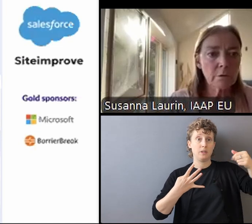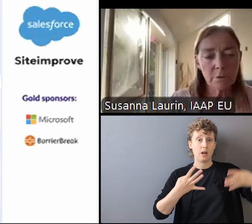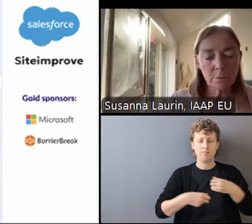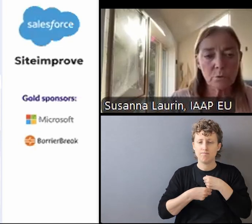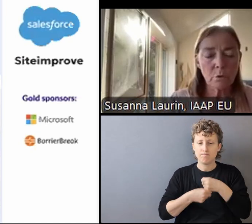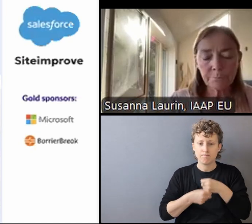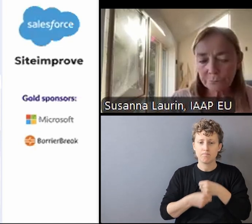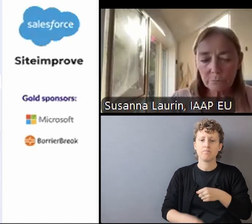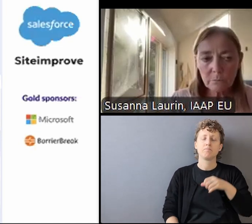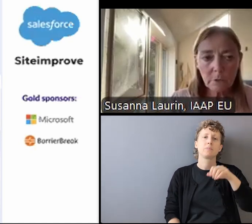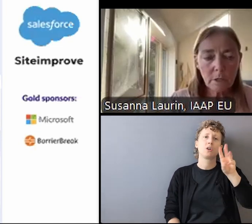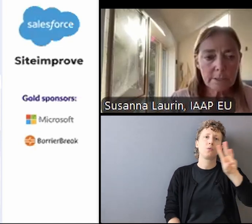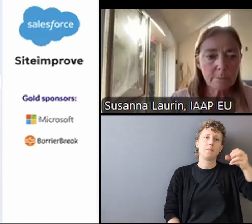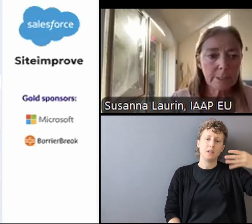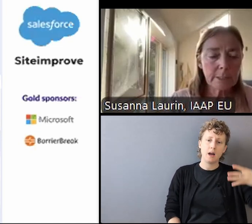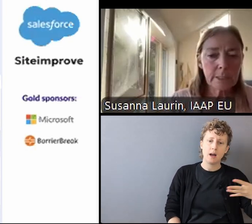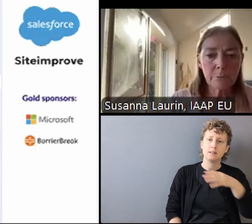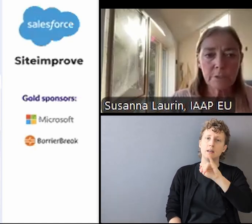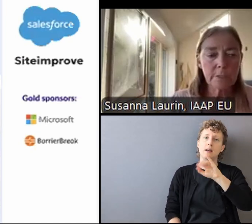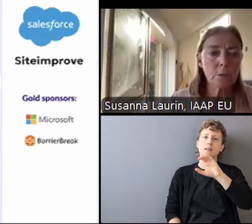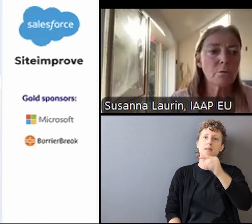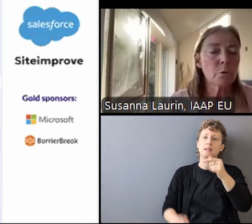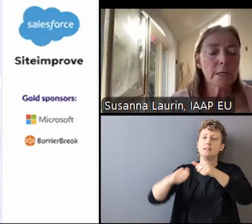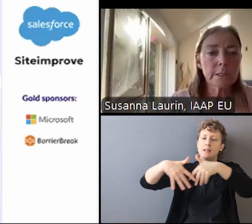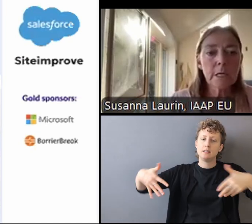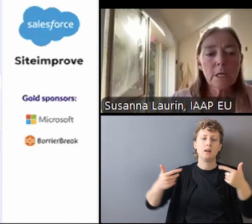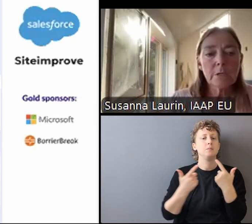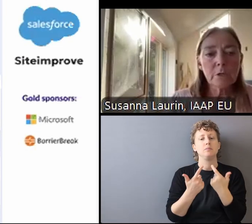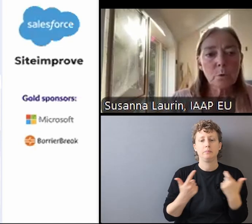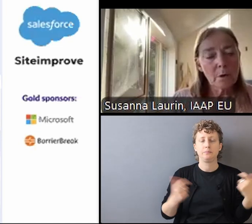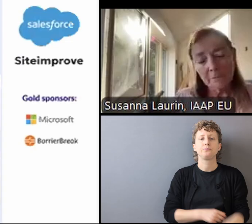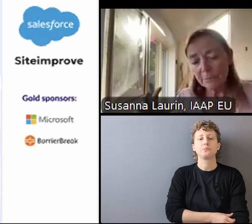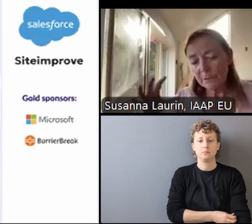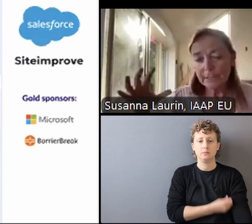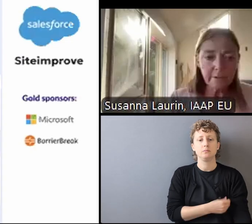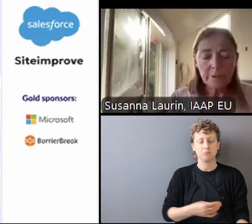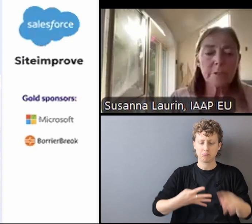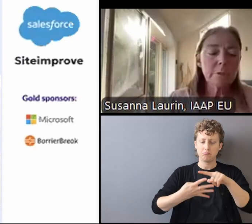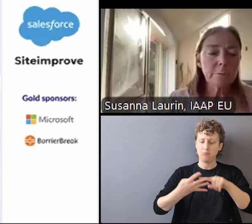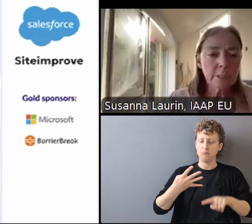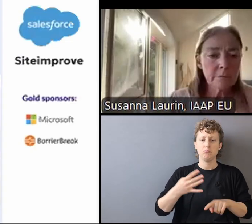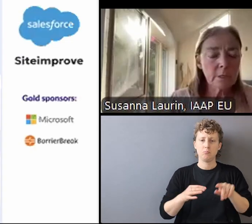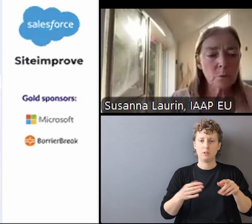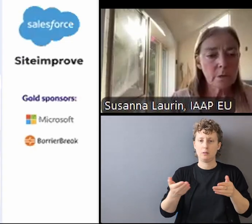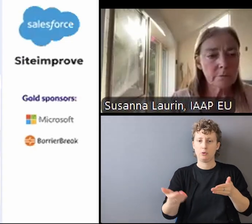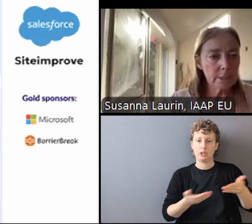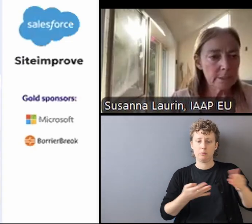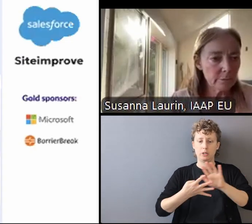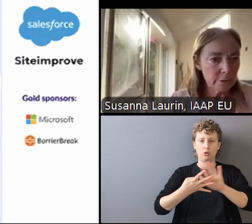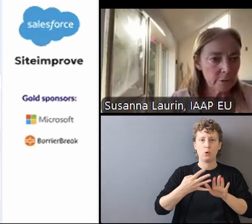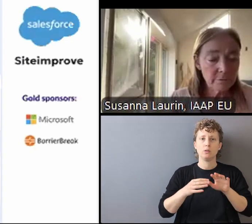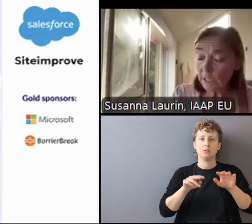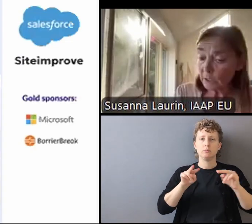but also have a very strong accessibility team, just as GoFore has. So you have slightly different perspectives, and you also have